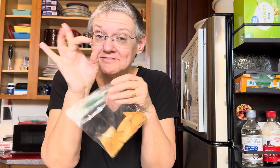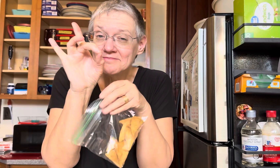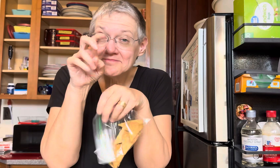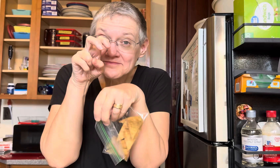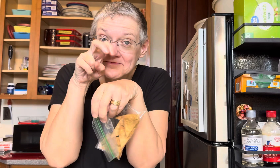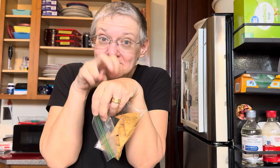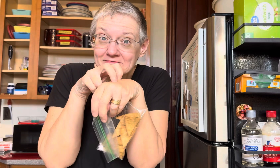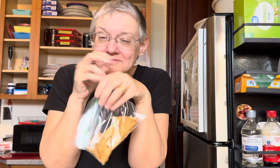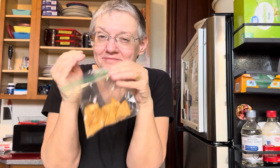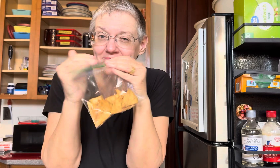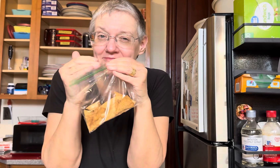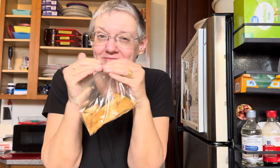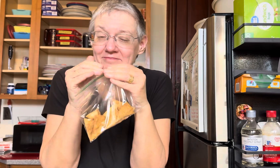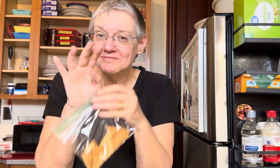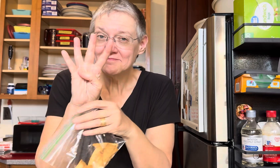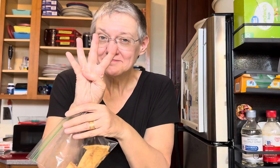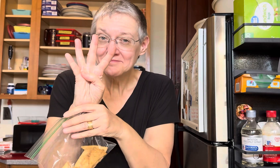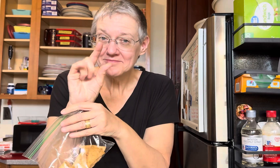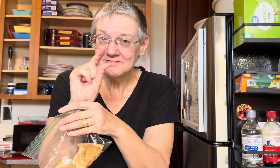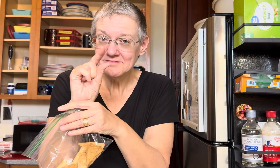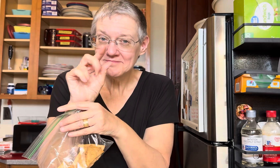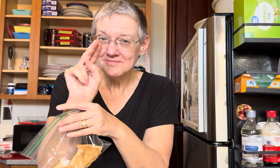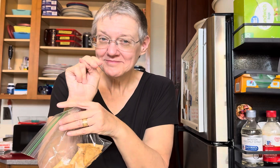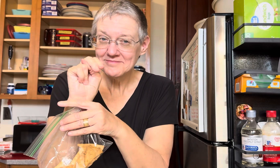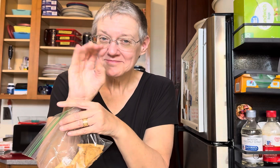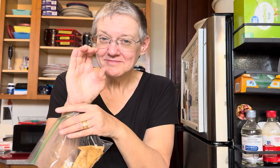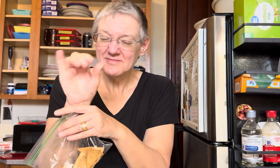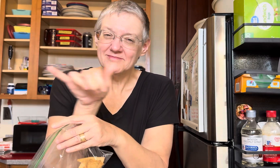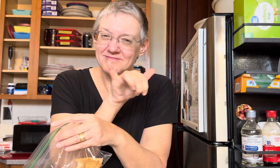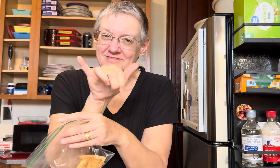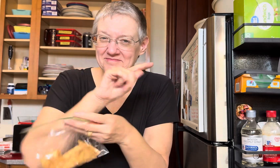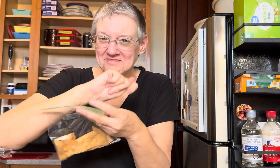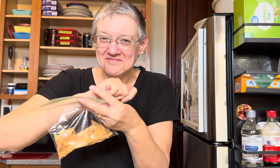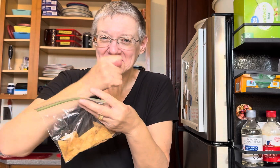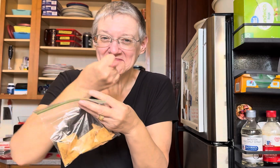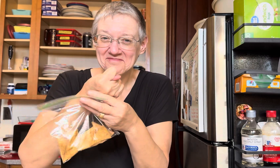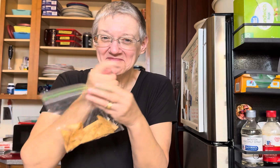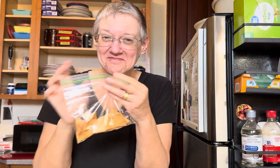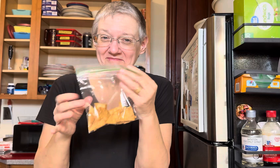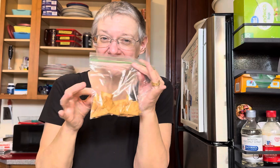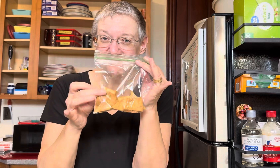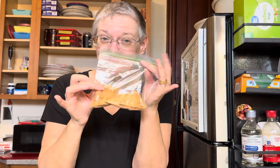So 1 serving is 8 chips. It equals 4 grams of net carbs. Same as the tortillas.